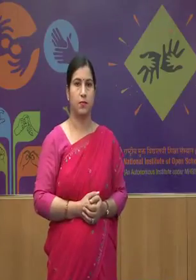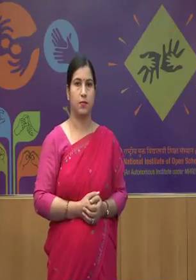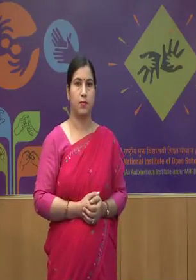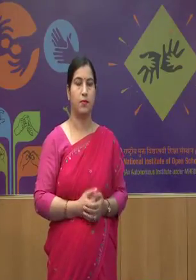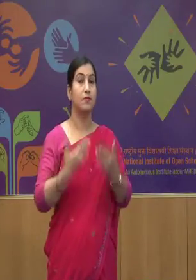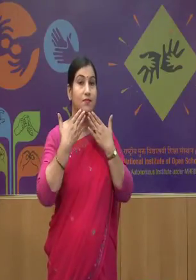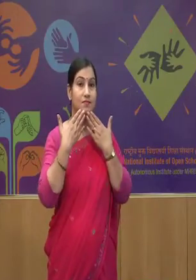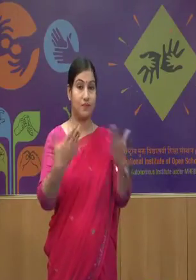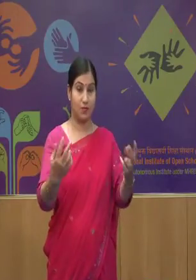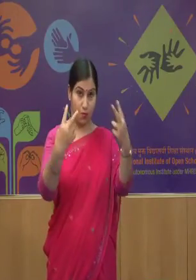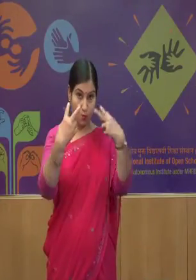Thank you for watching.